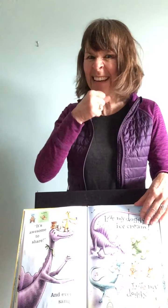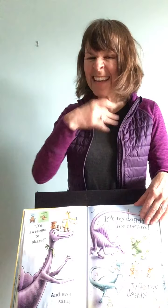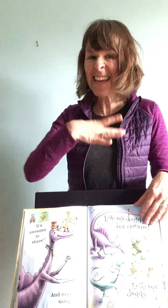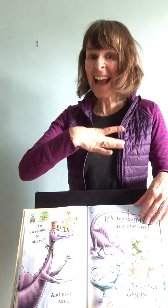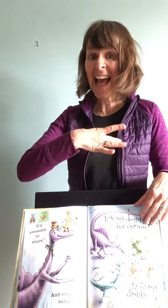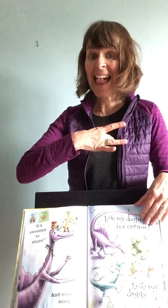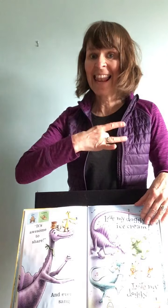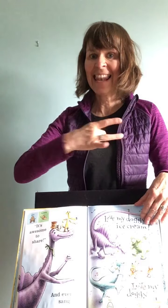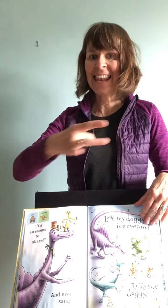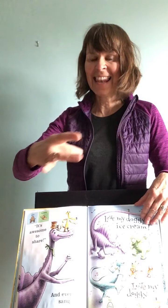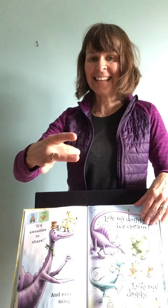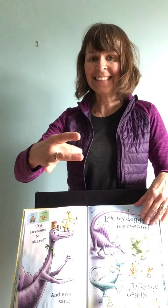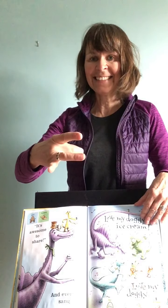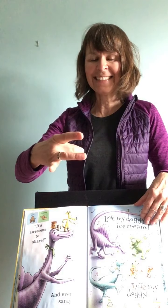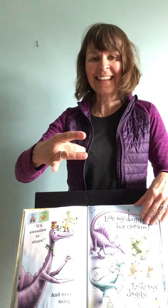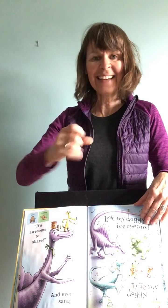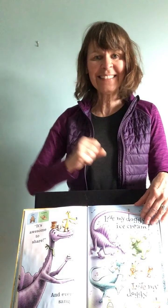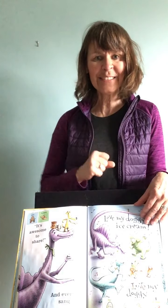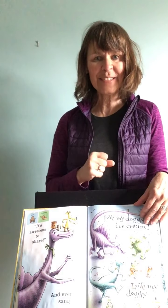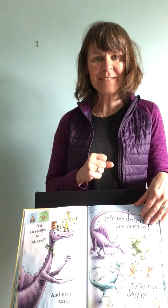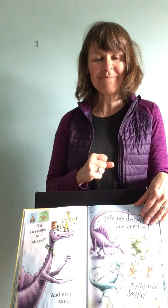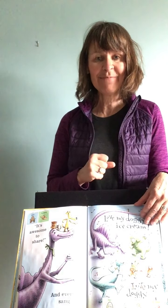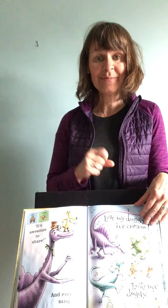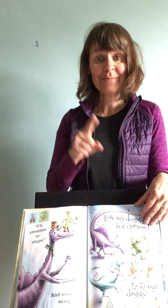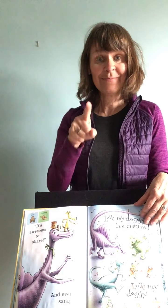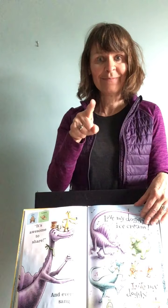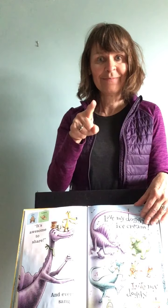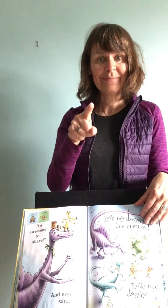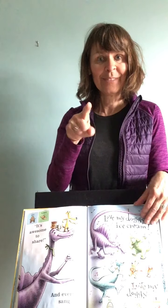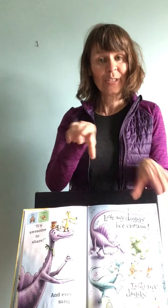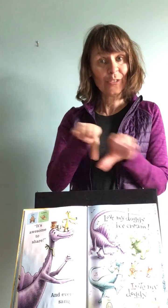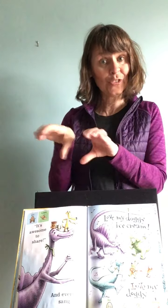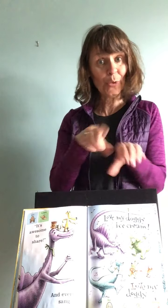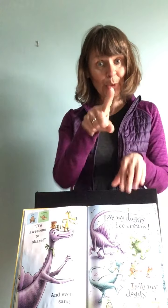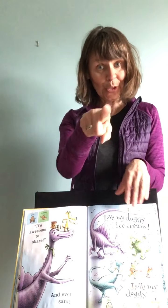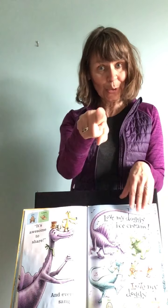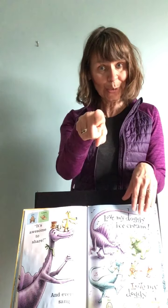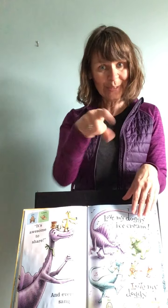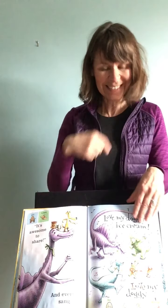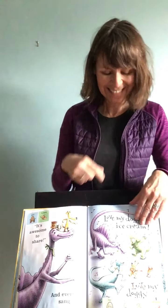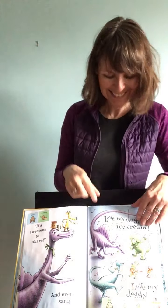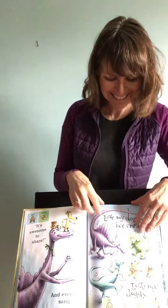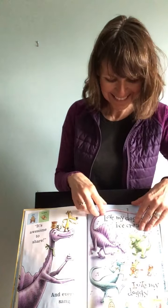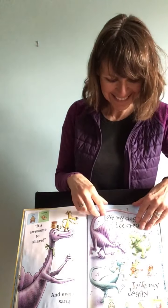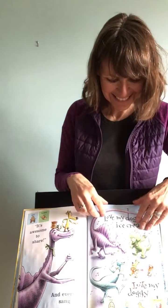Everybody likes ice cream. Do you?